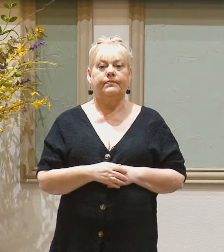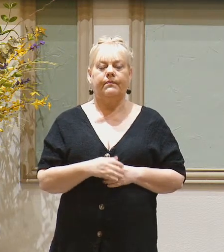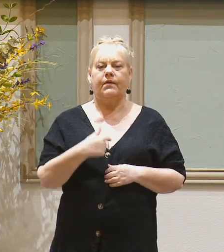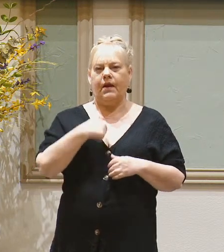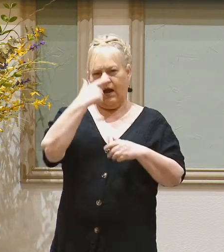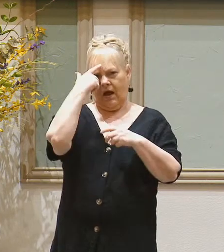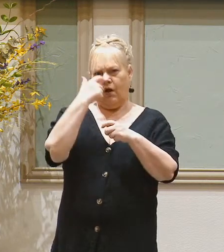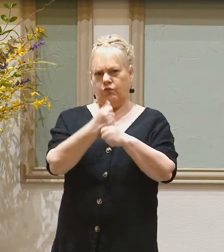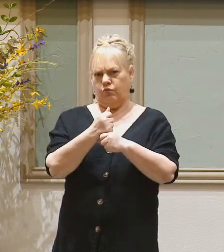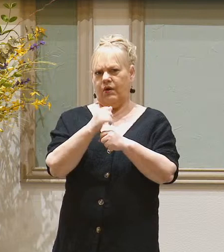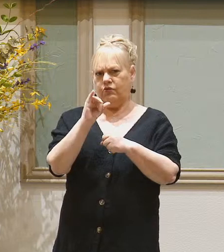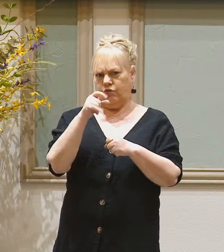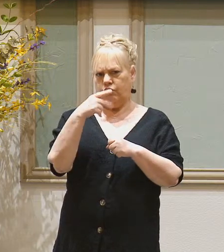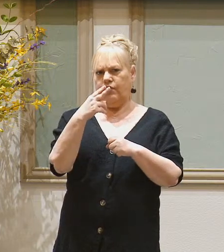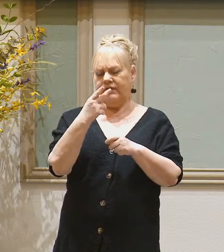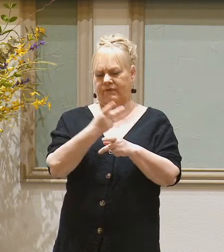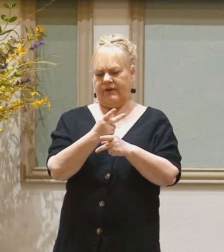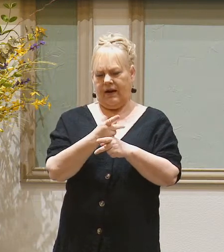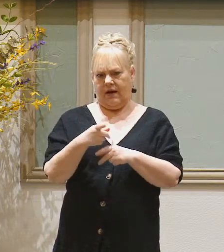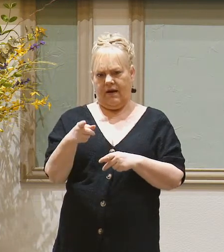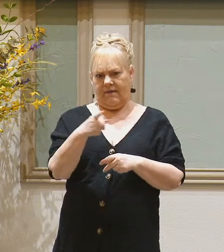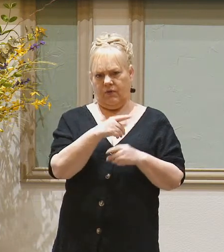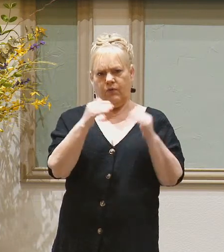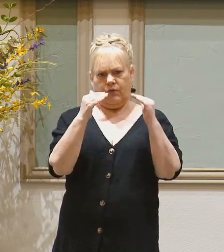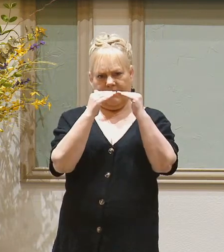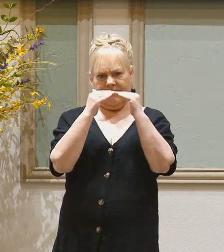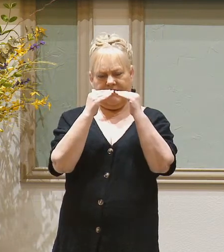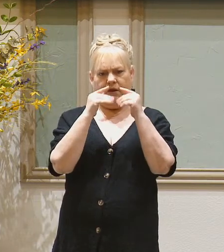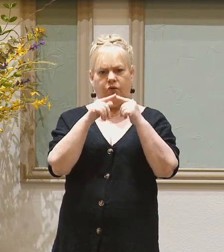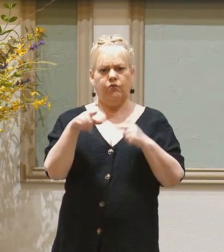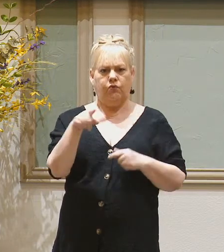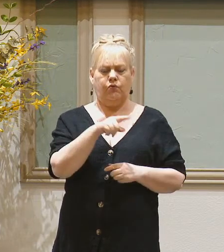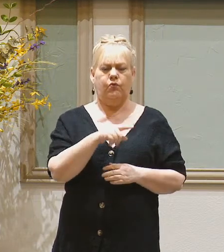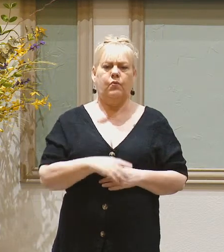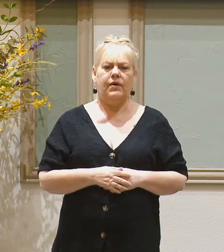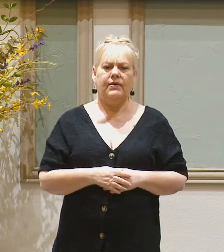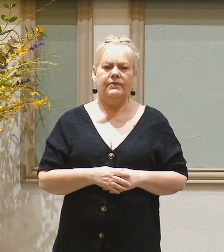I trust with him to deal with you in fairness.